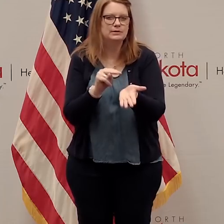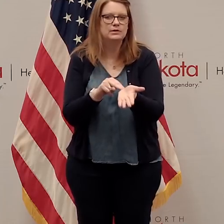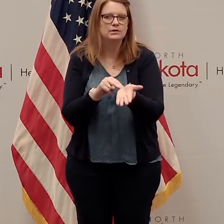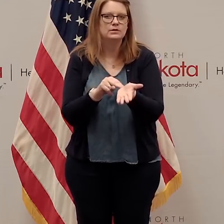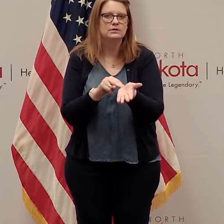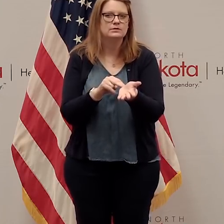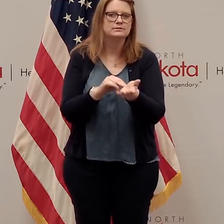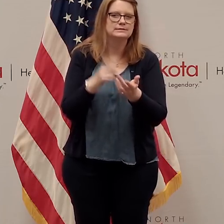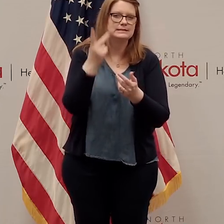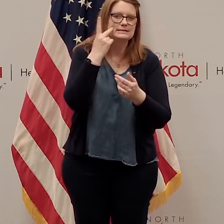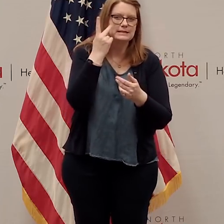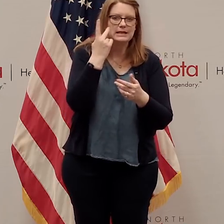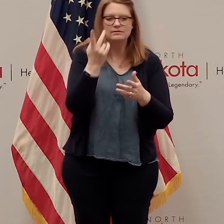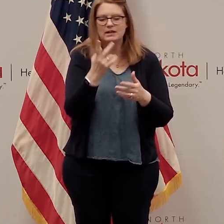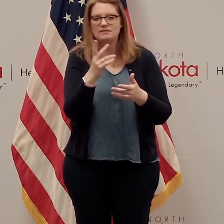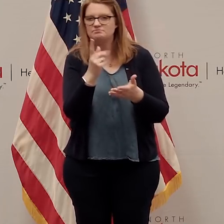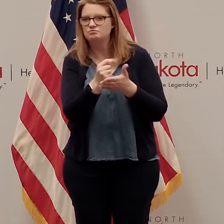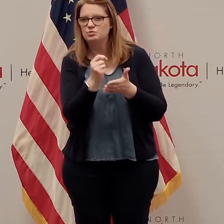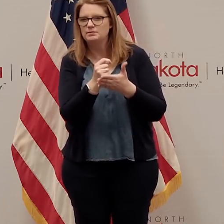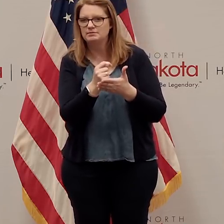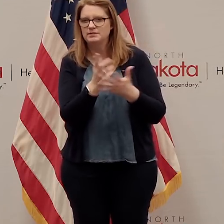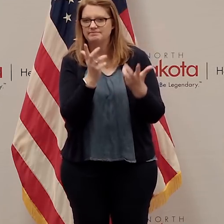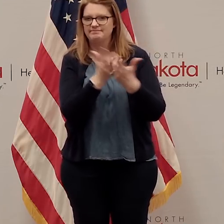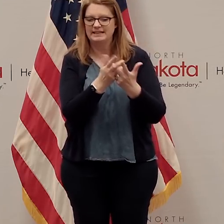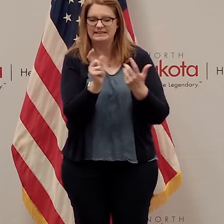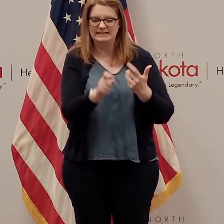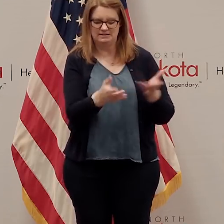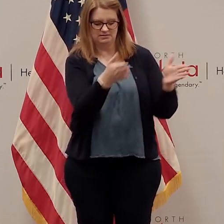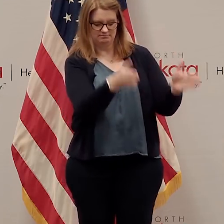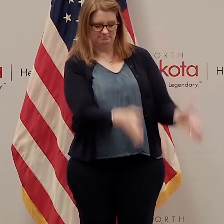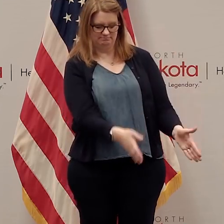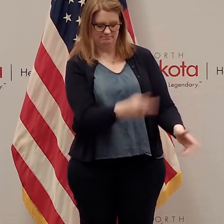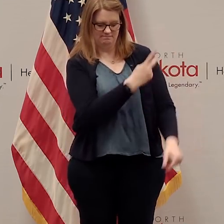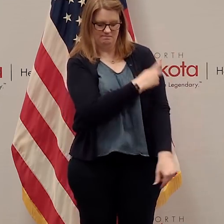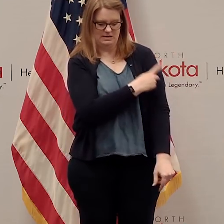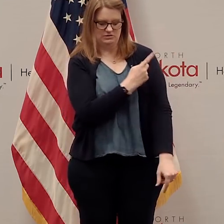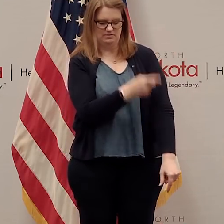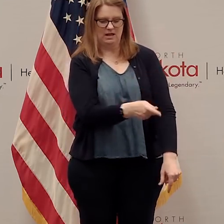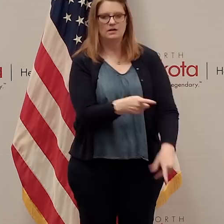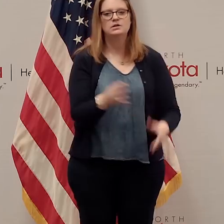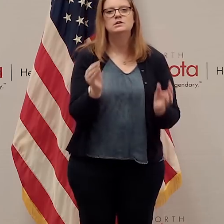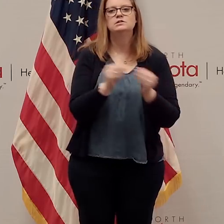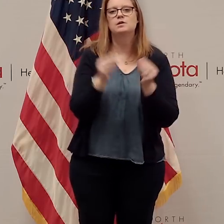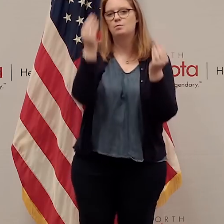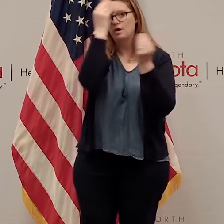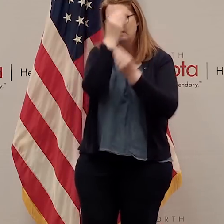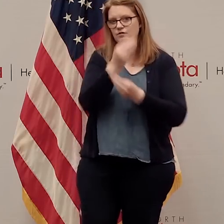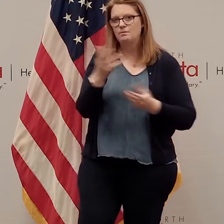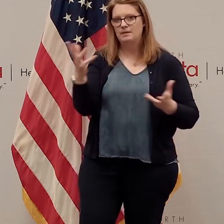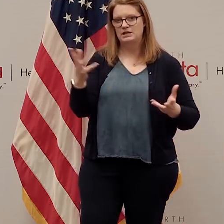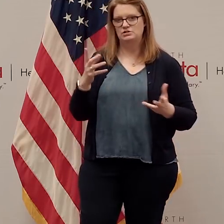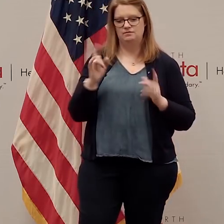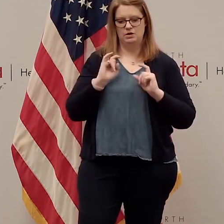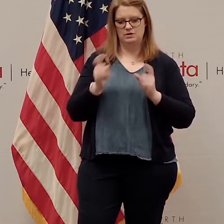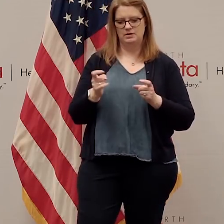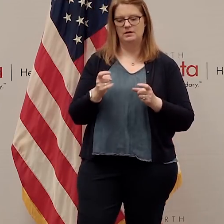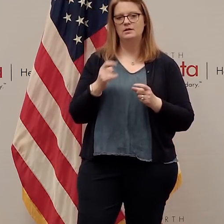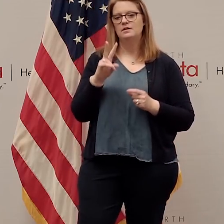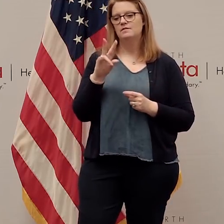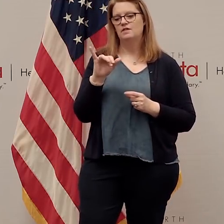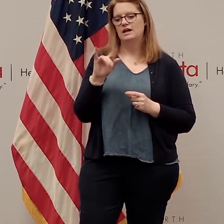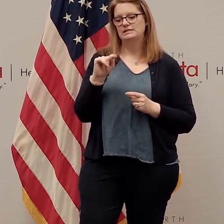this investigational treatment. For more information on convalescent plasma donation, visit